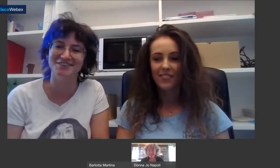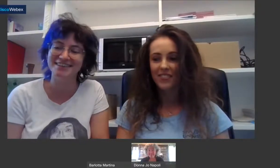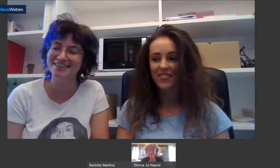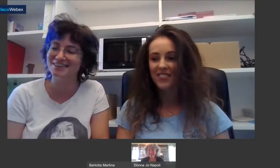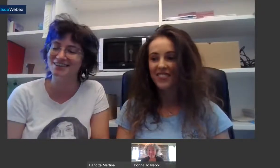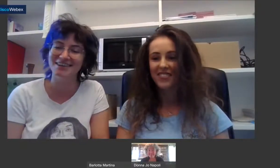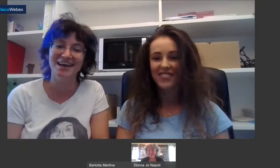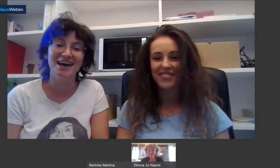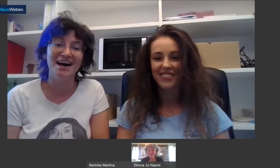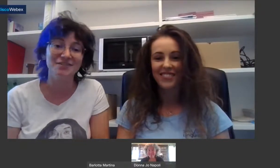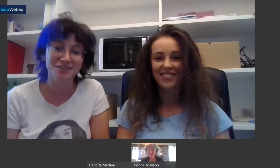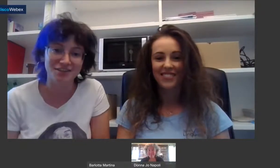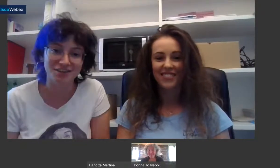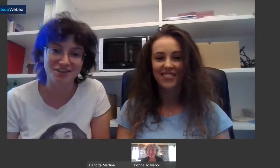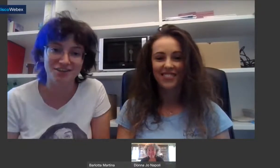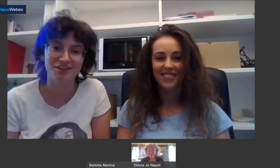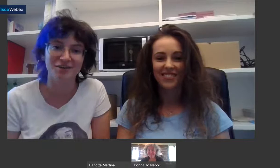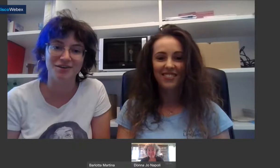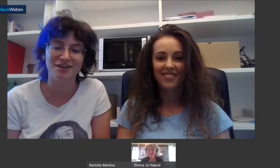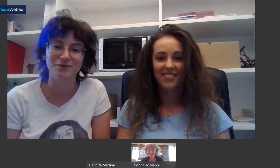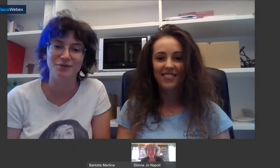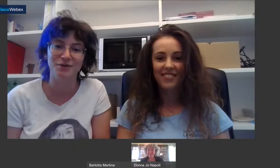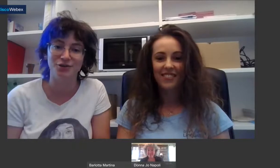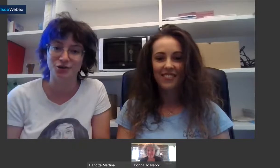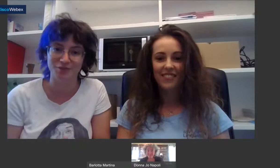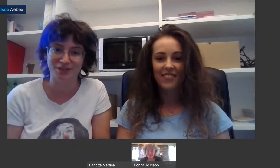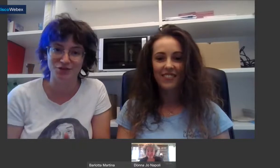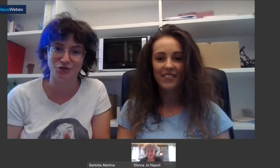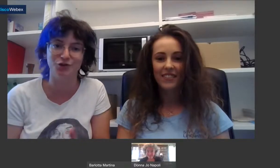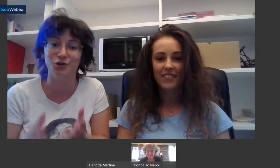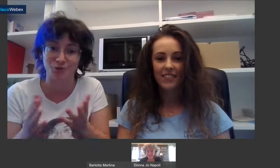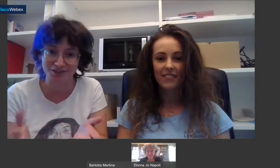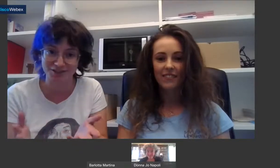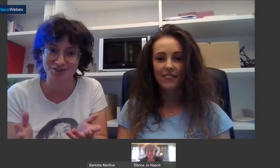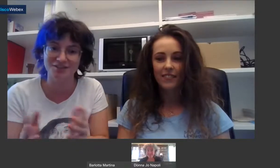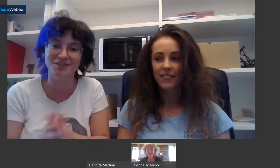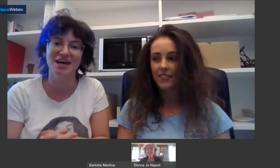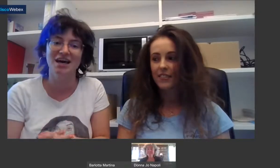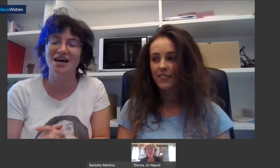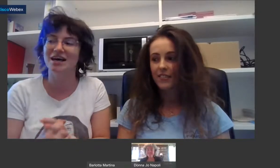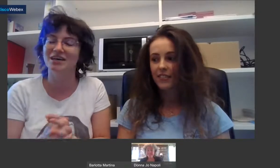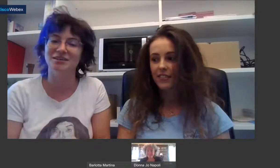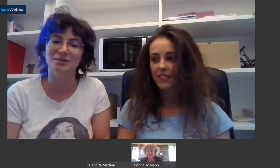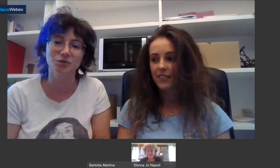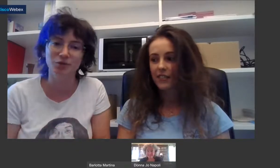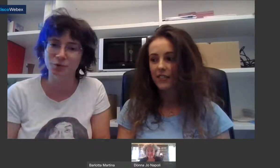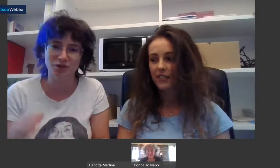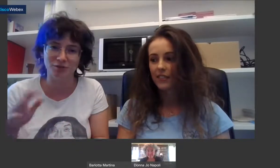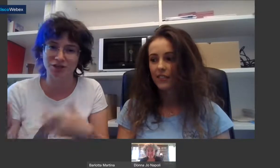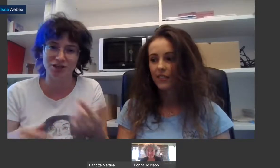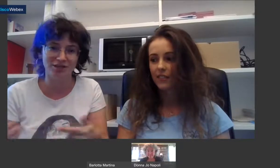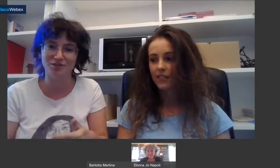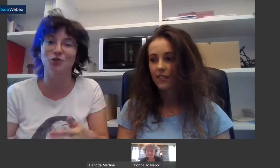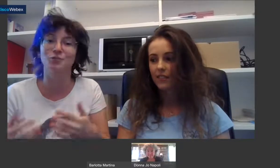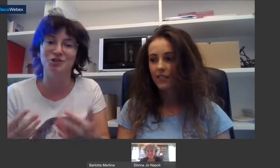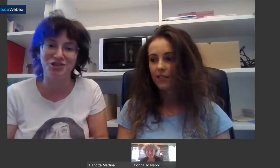hear the talk. After the talk, there will be 30 minutes for your questions, and you can put them in the chat. Don't be